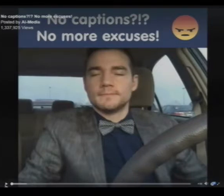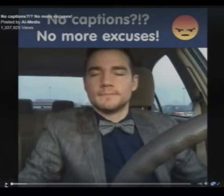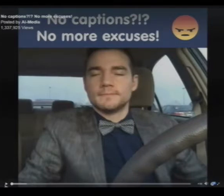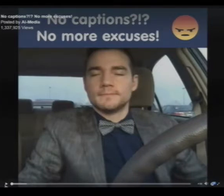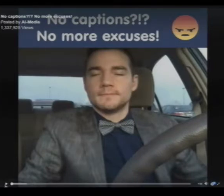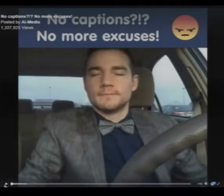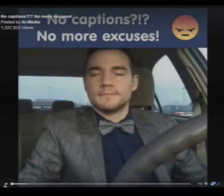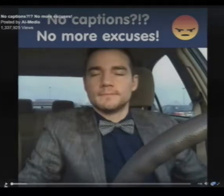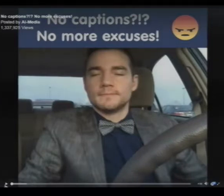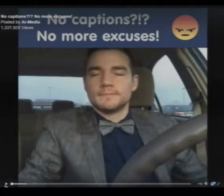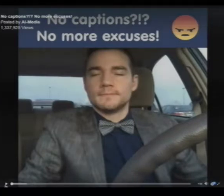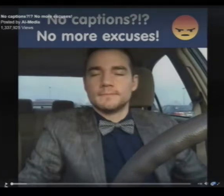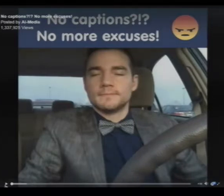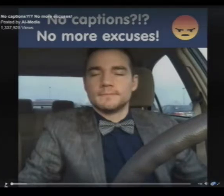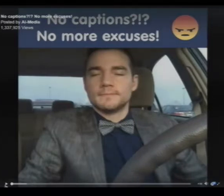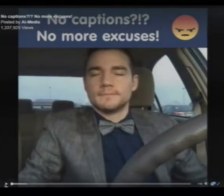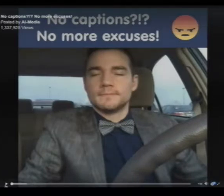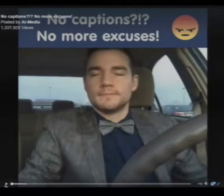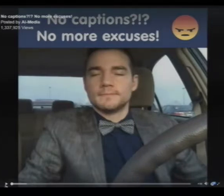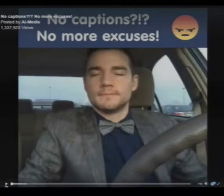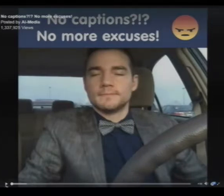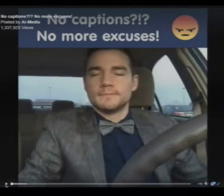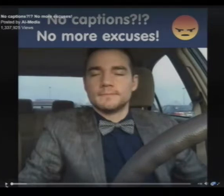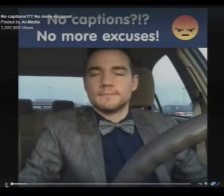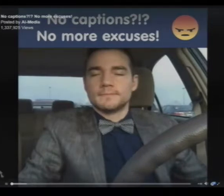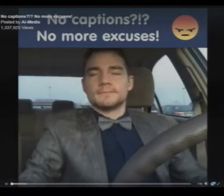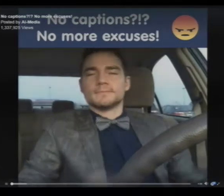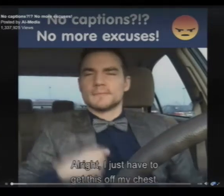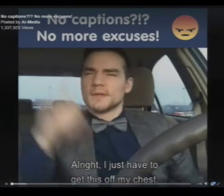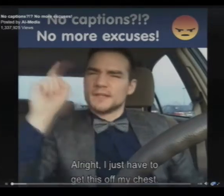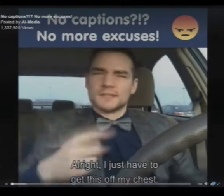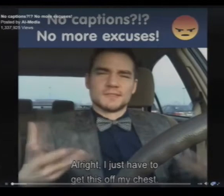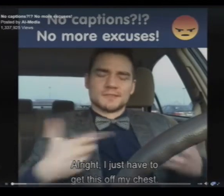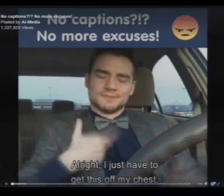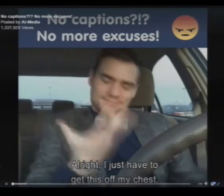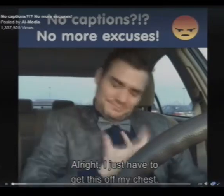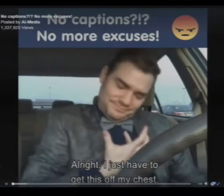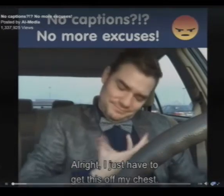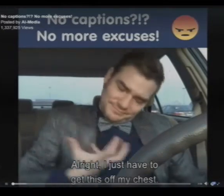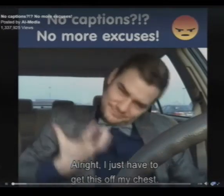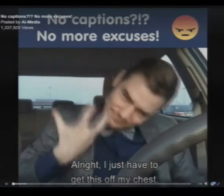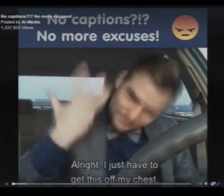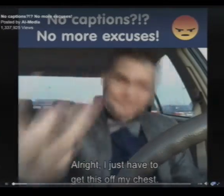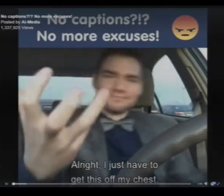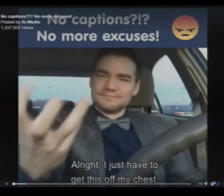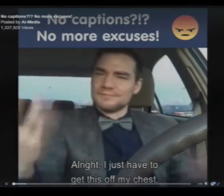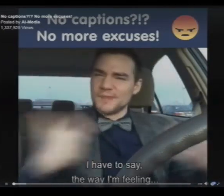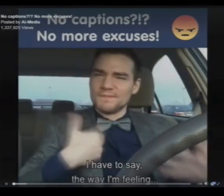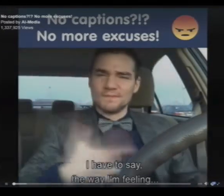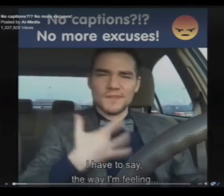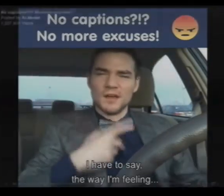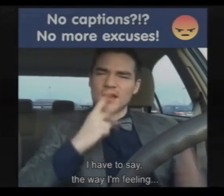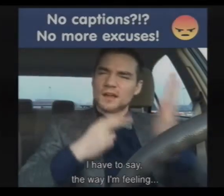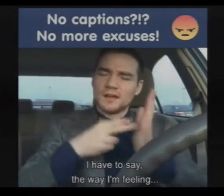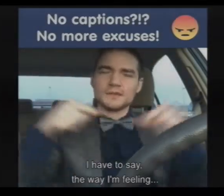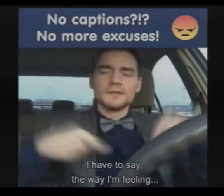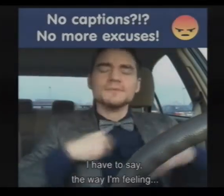these two people flailing at each other? Yeah. Don't worry about it, Dad. All right, I just have to get this off my chest. I have to say the way I'm